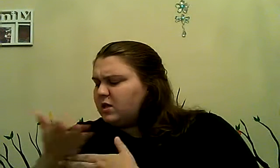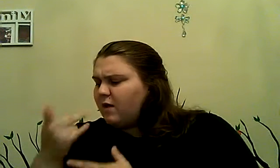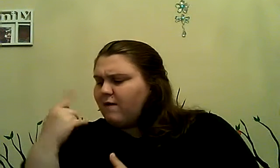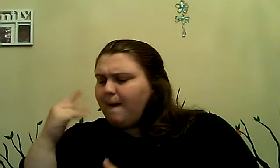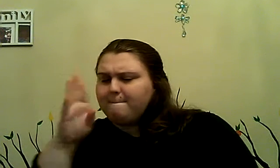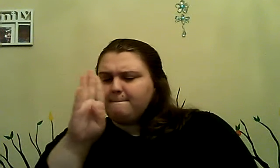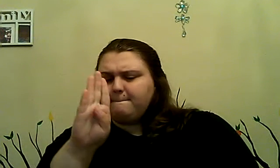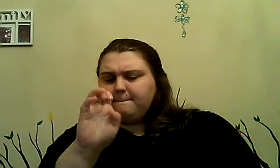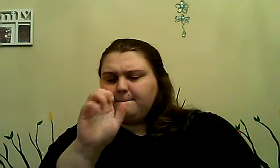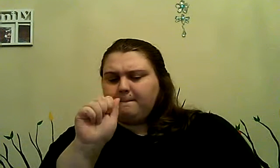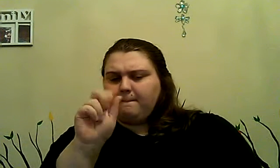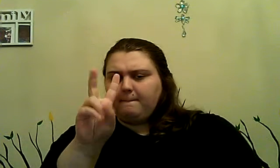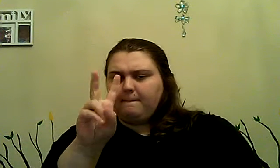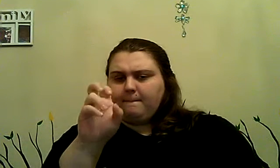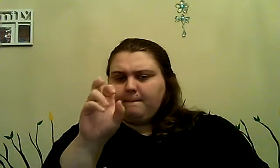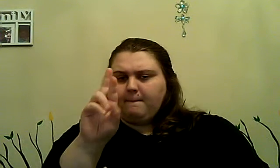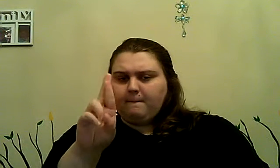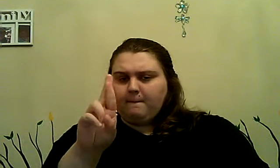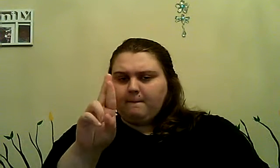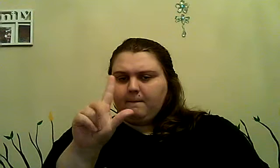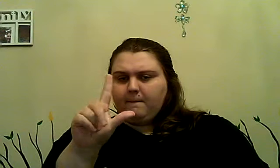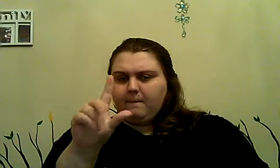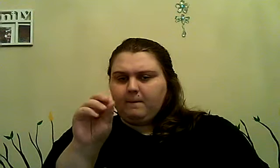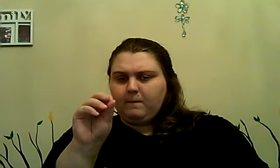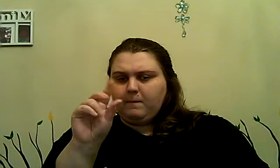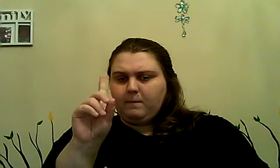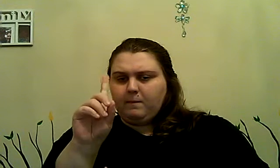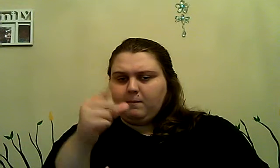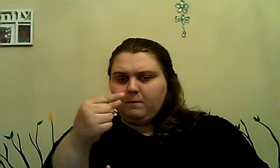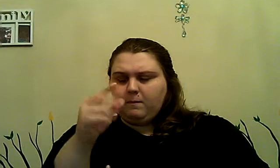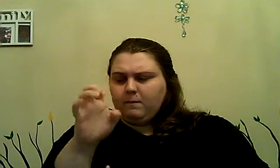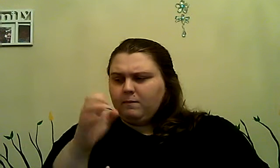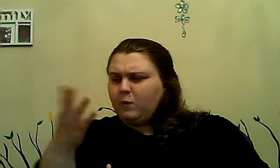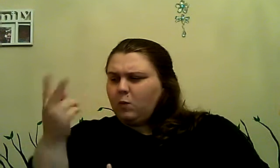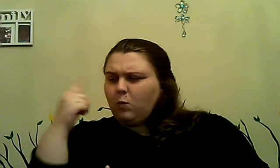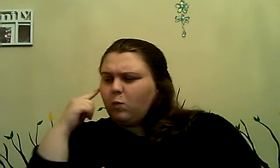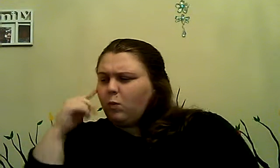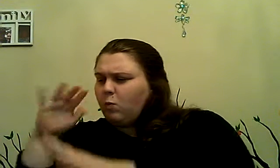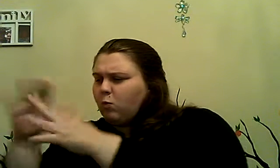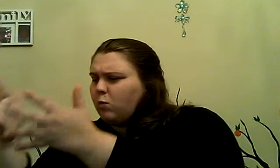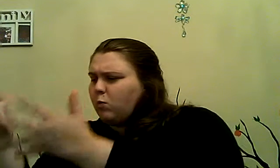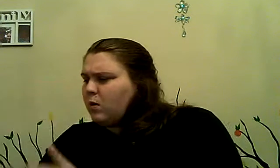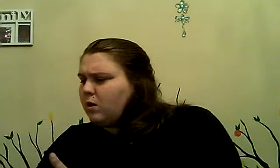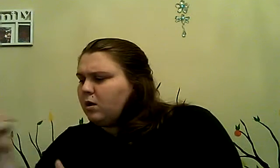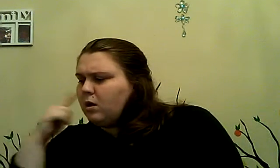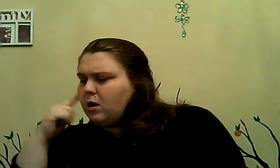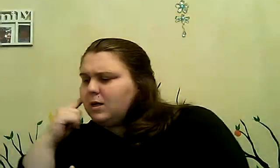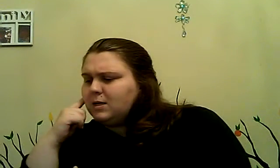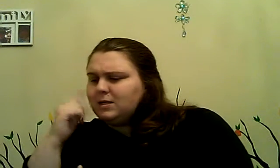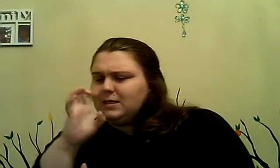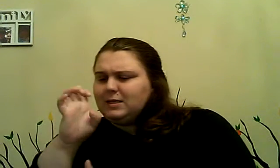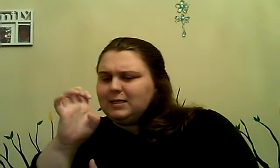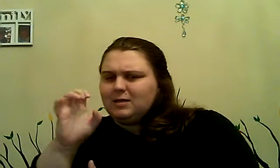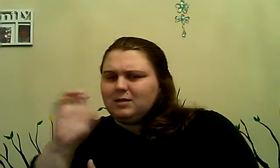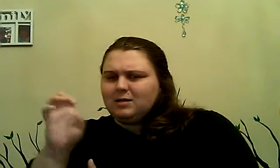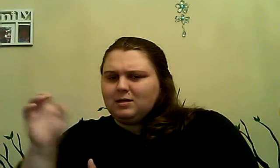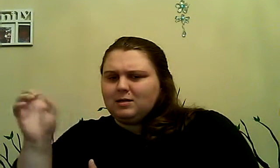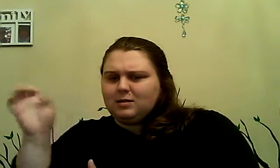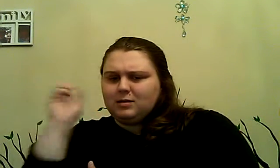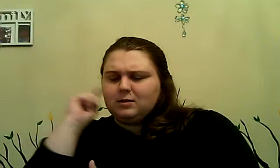little nook where we were sitting. And we started hearing these little chattering sounds, and sure enough, the grass